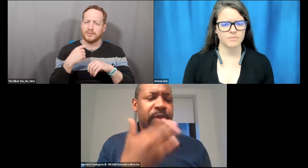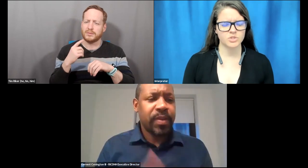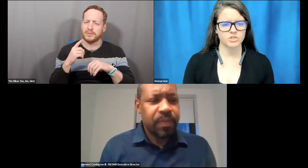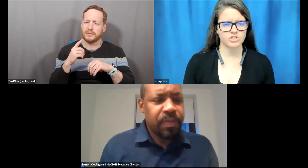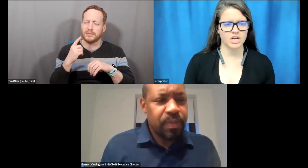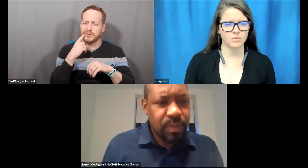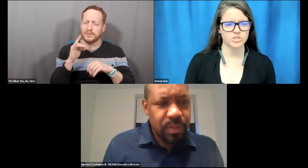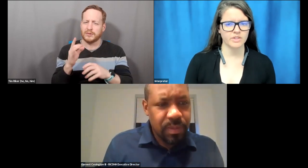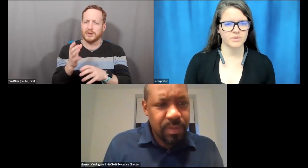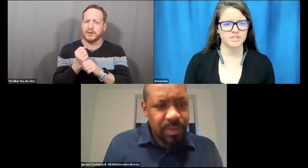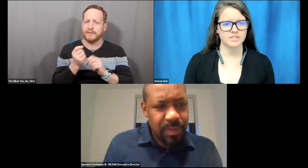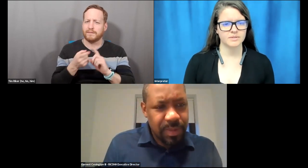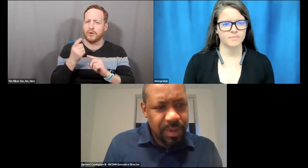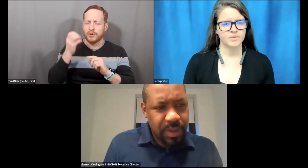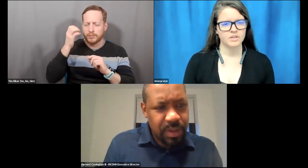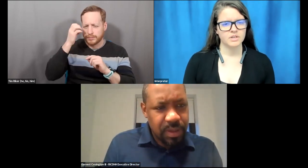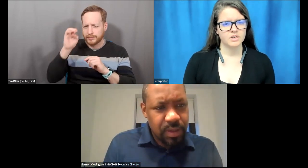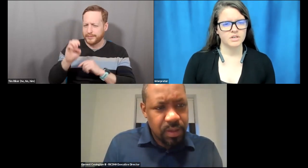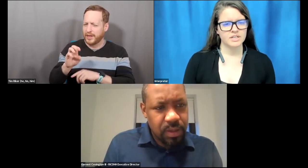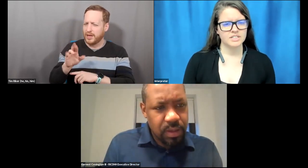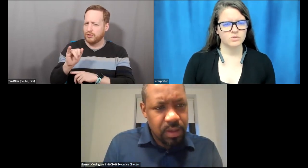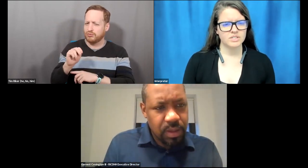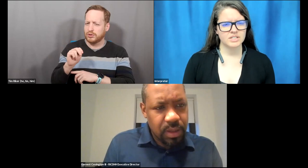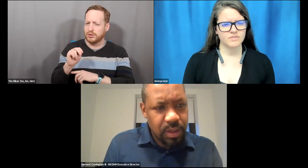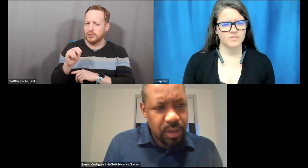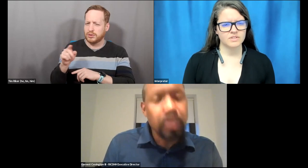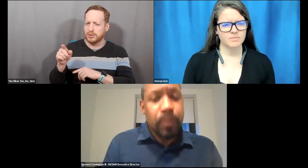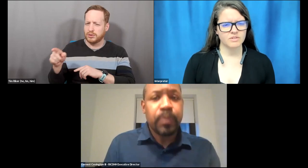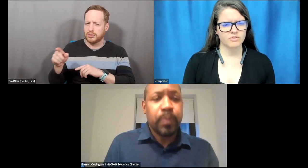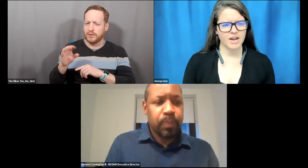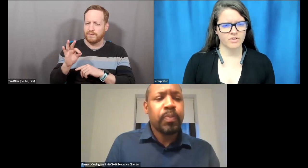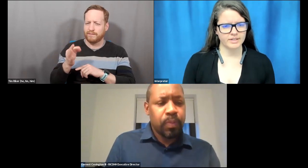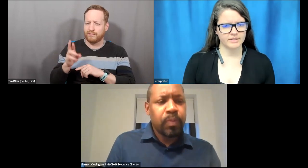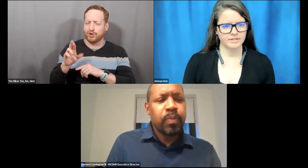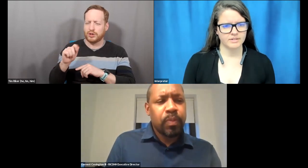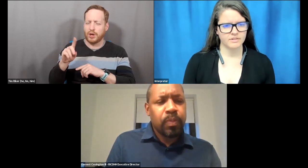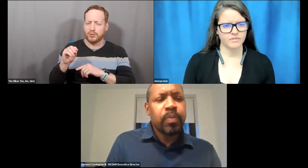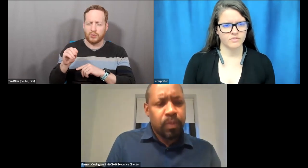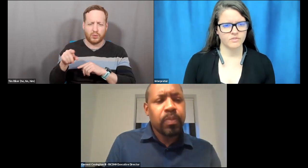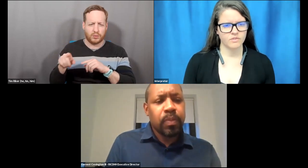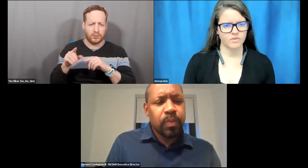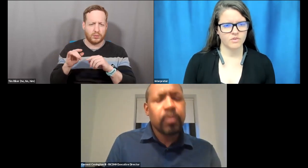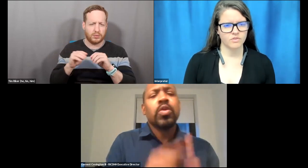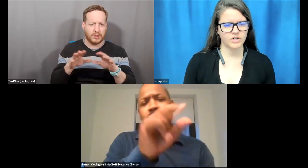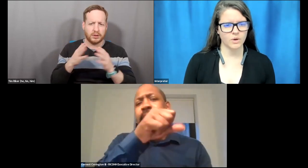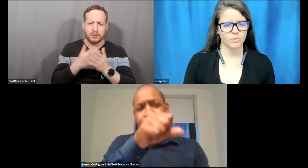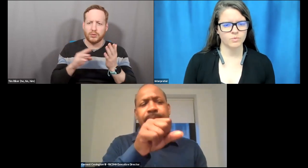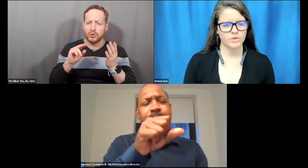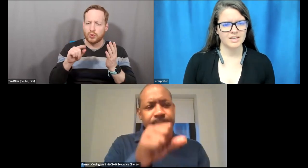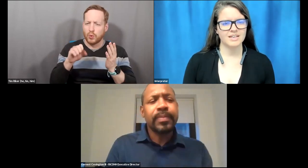sure Shane will share that with us. I did receive something from Erin. Frito.